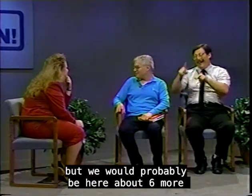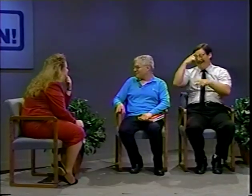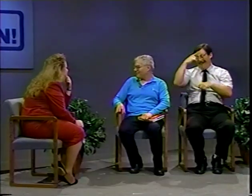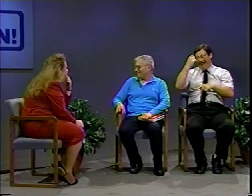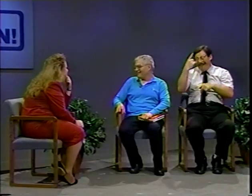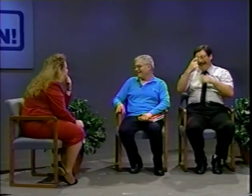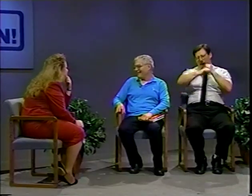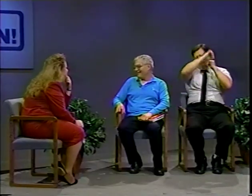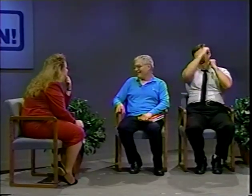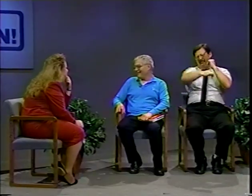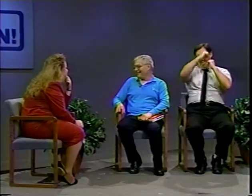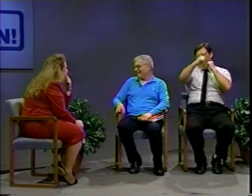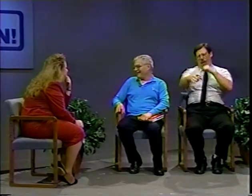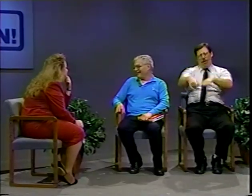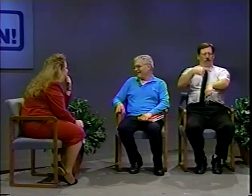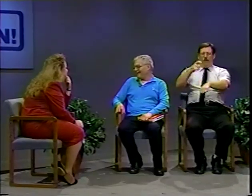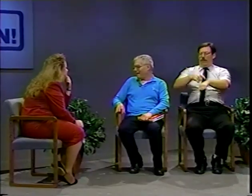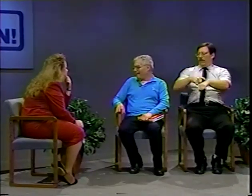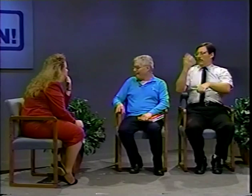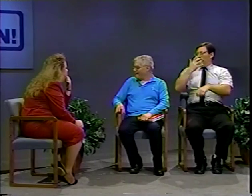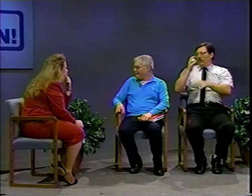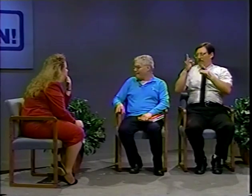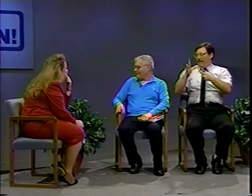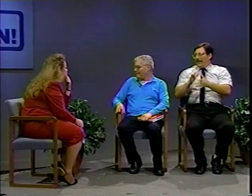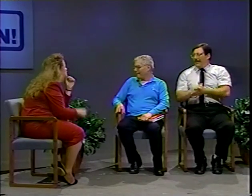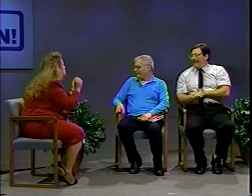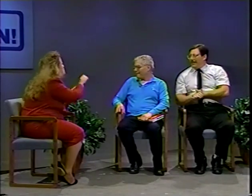more hours. So.